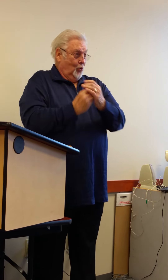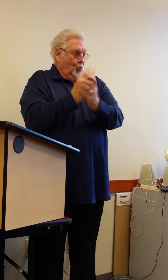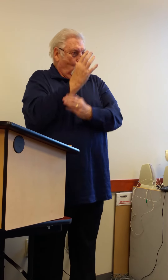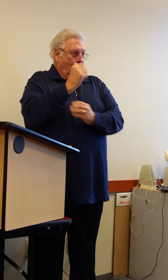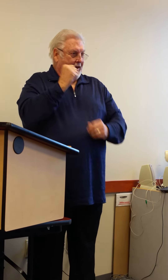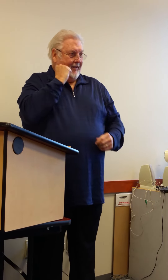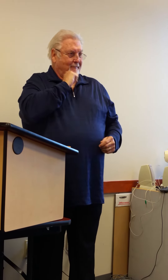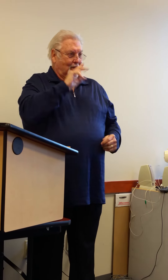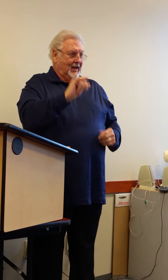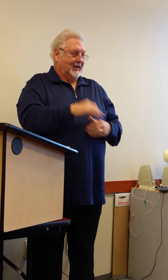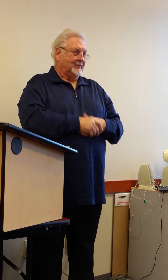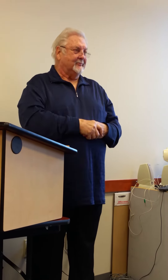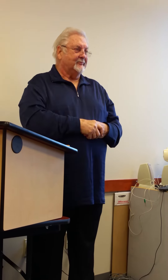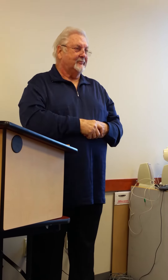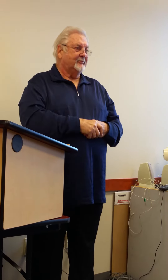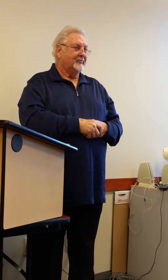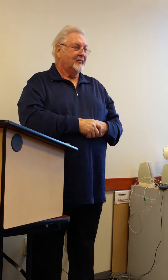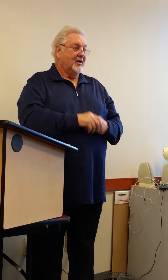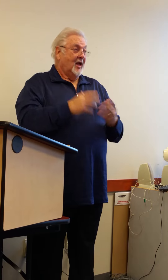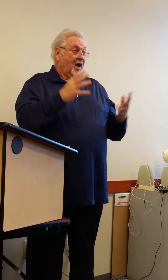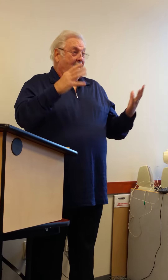members now, and we're growing every day.